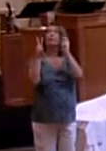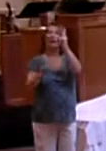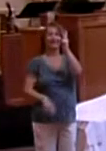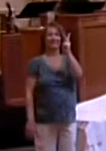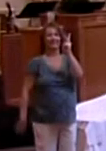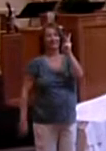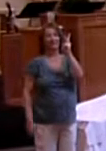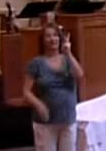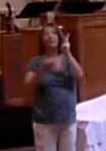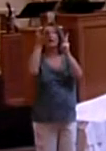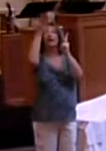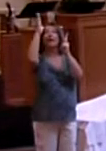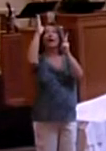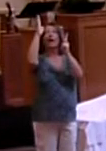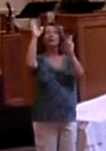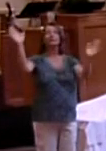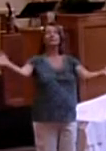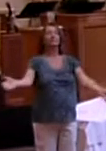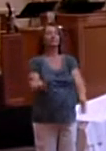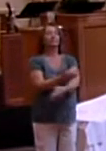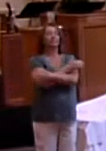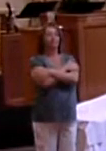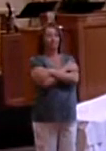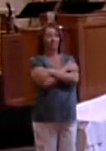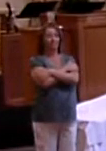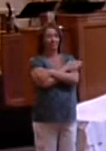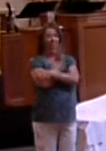that God would accept us with open arms.